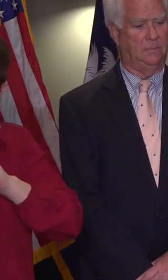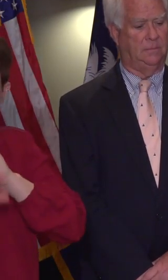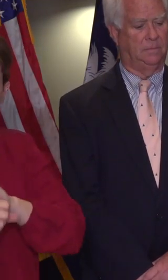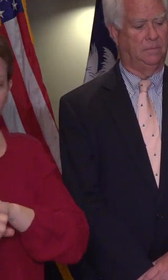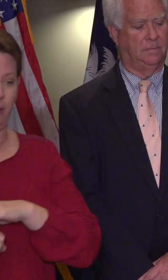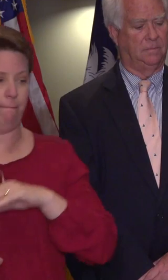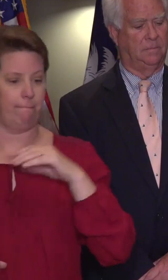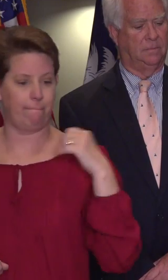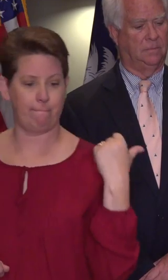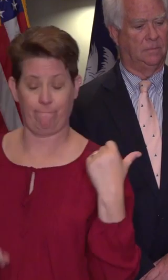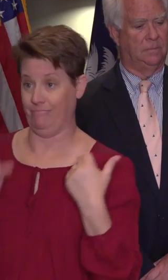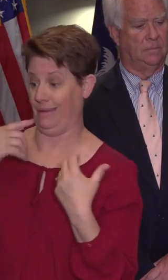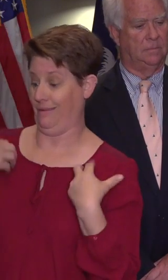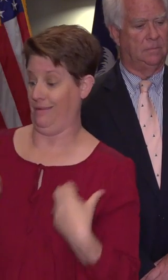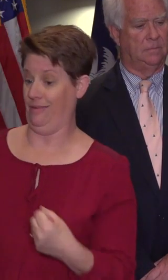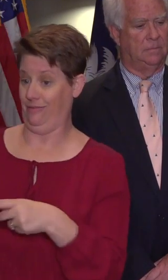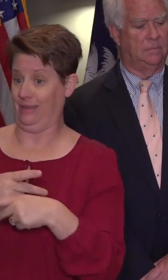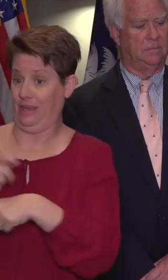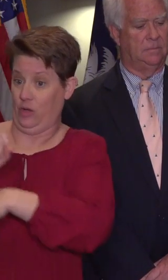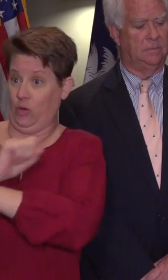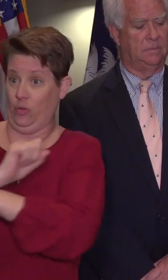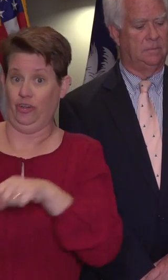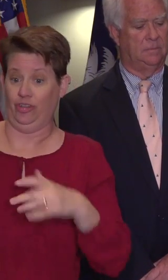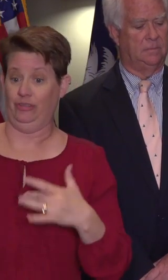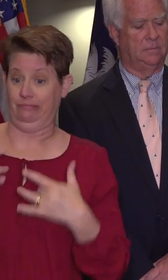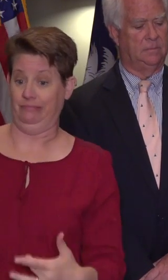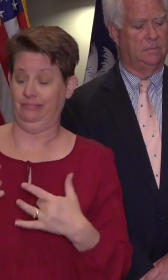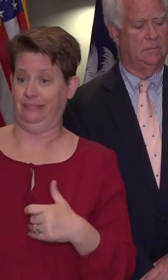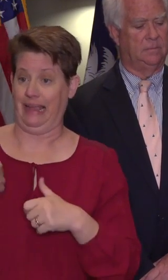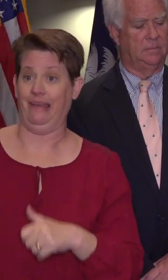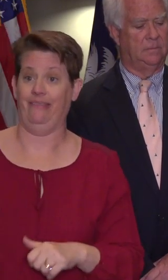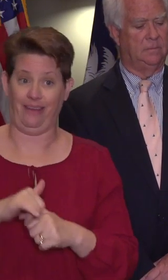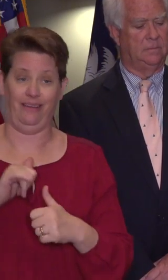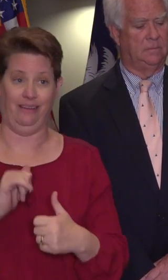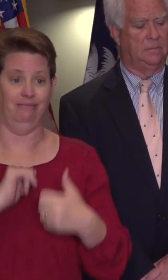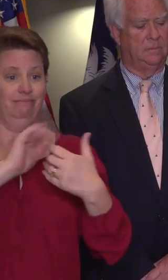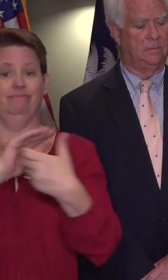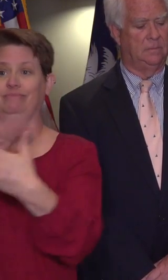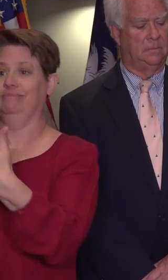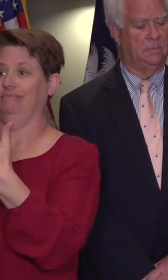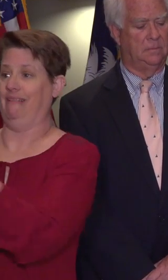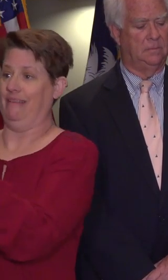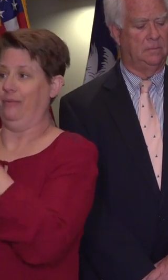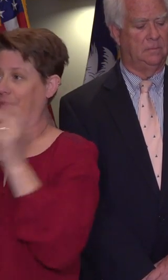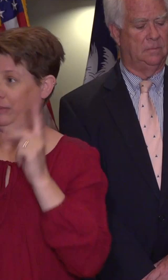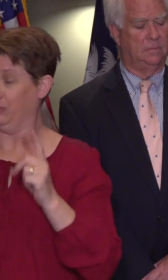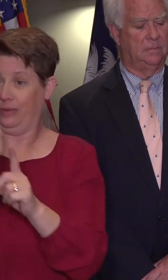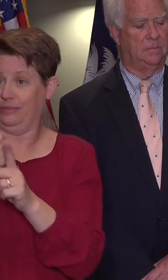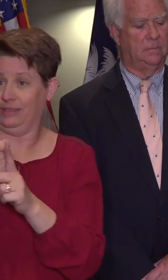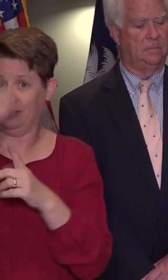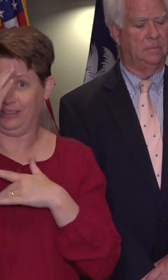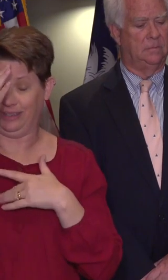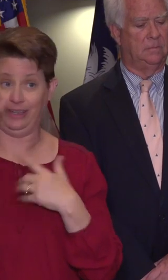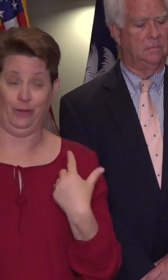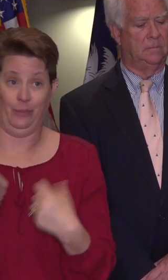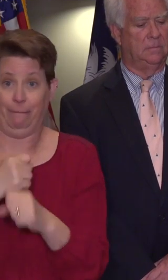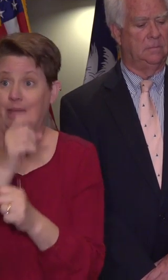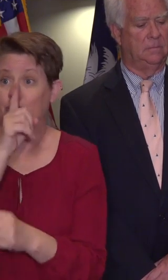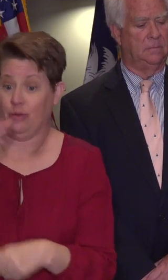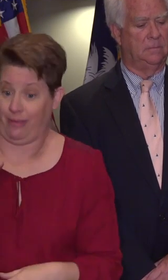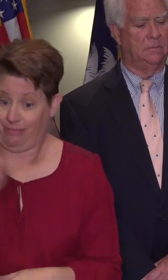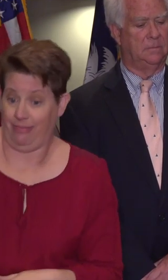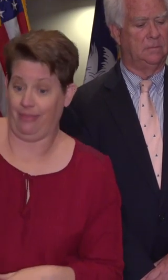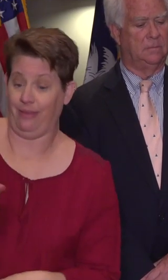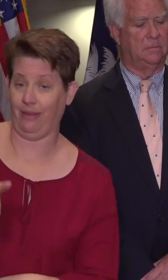Well, because healthcare workers routinely have face-to-face contact with people who are ill, we want to make absolutely sure that